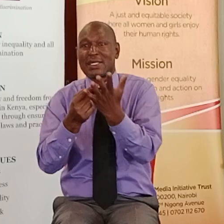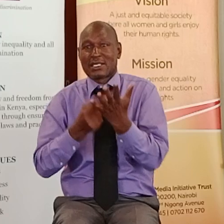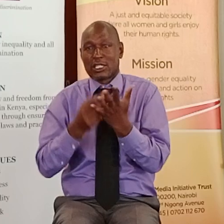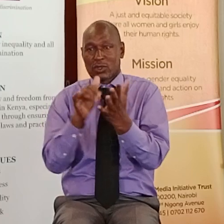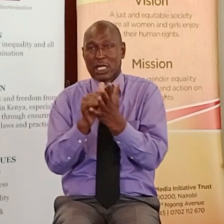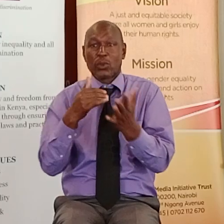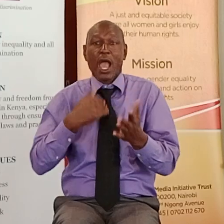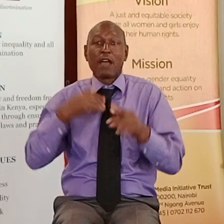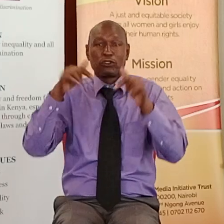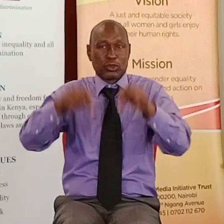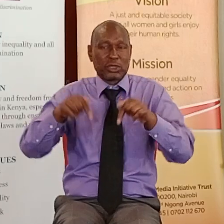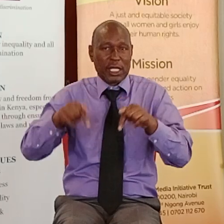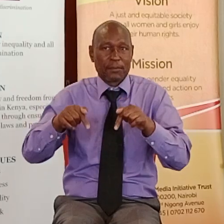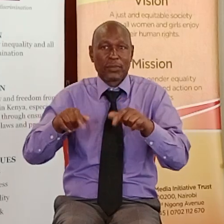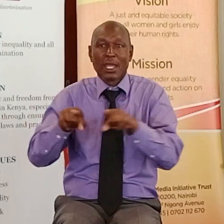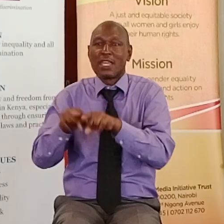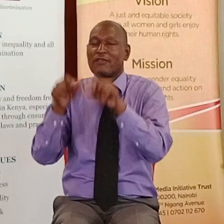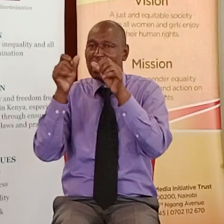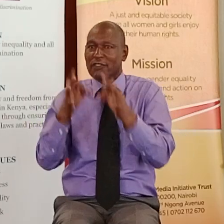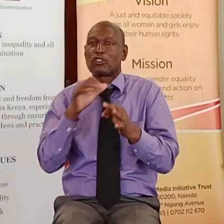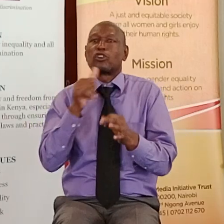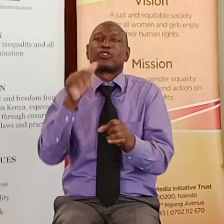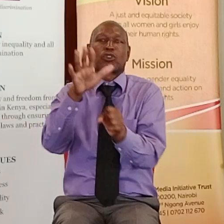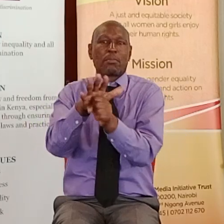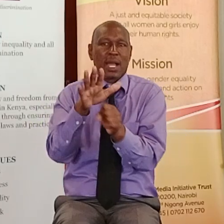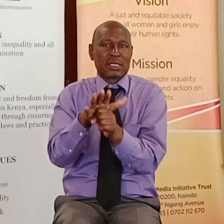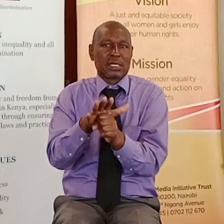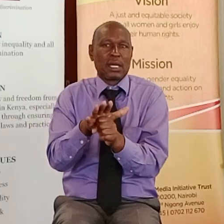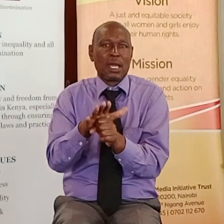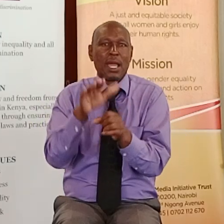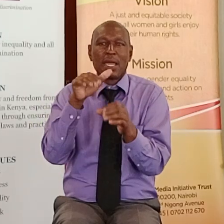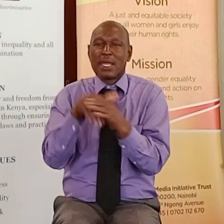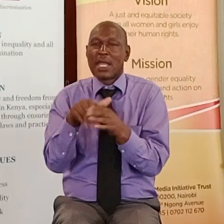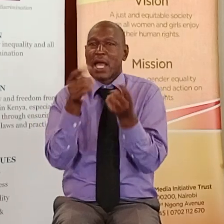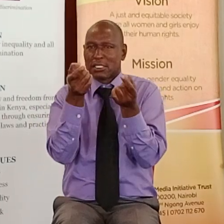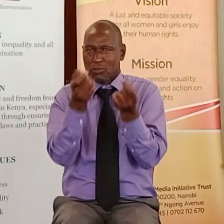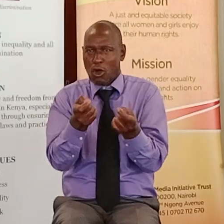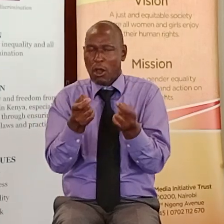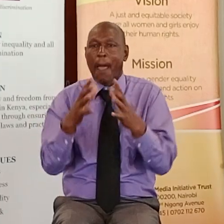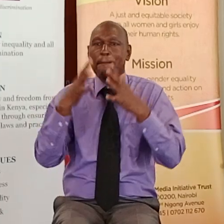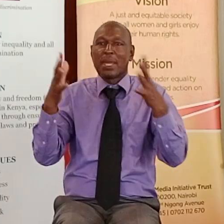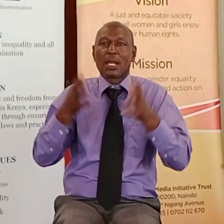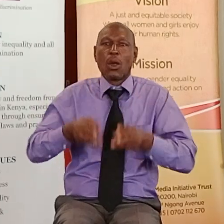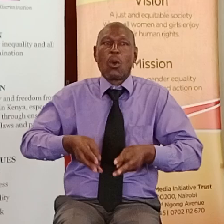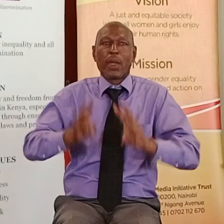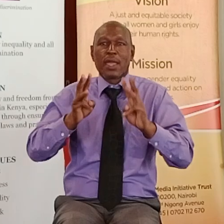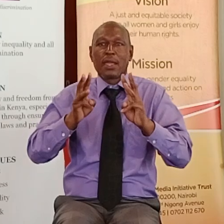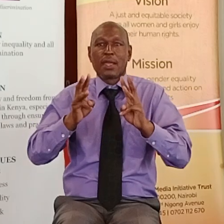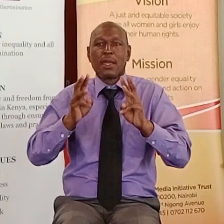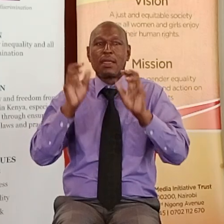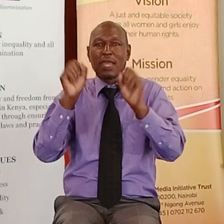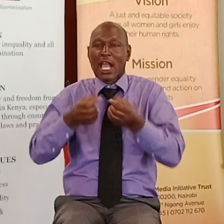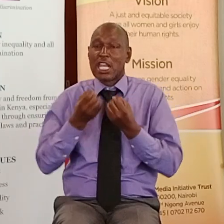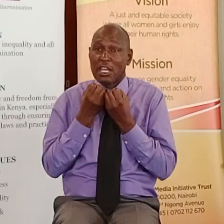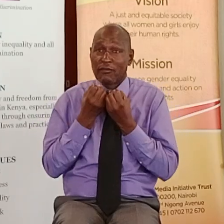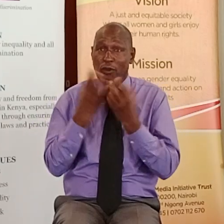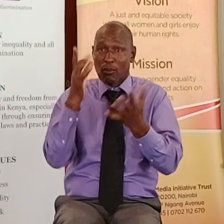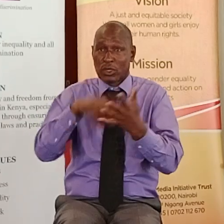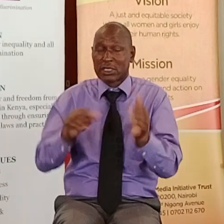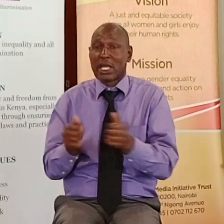that even if not so much, in a big way, they'll inform what goes into our country position